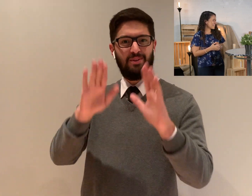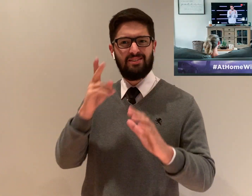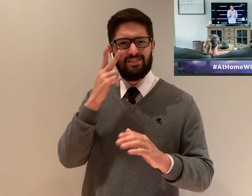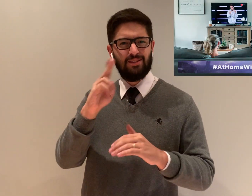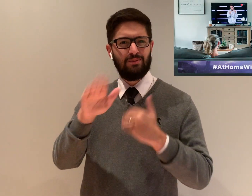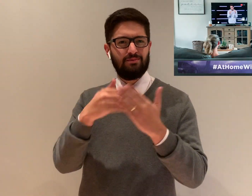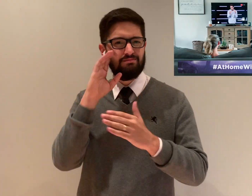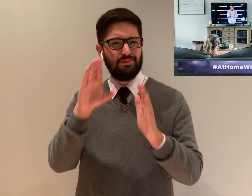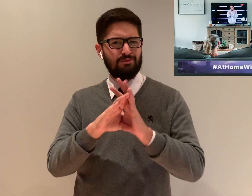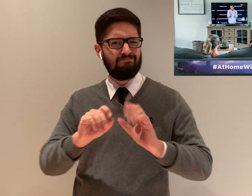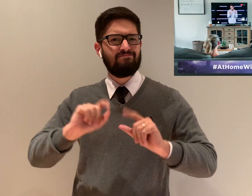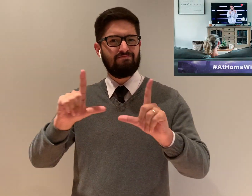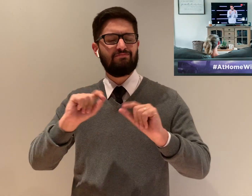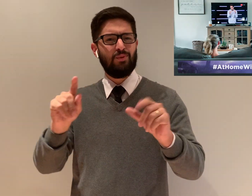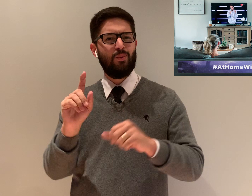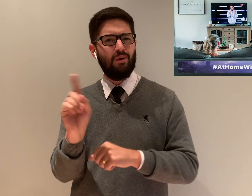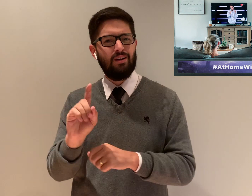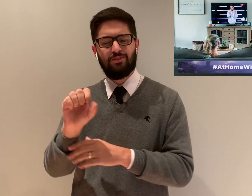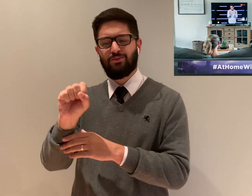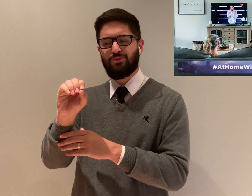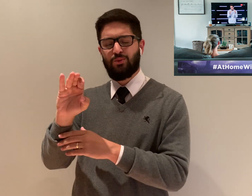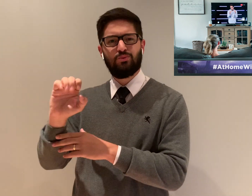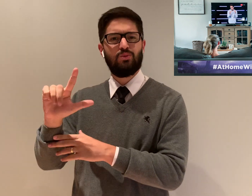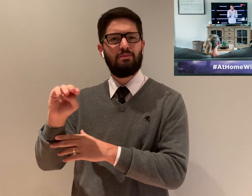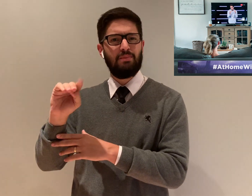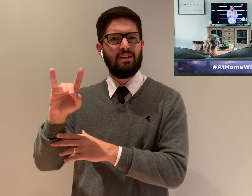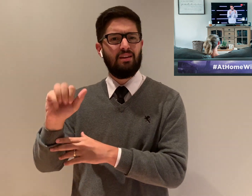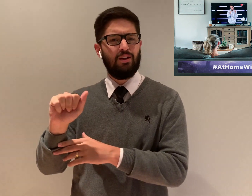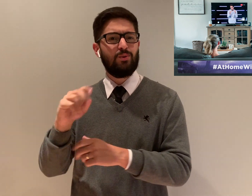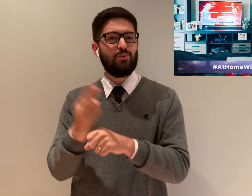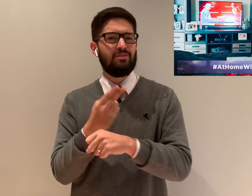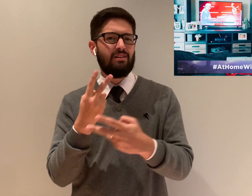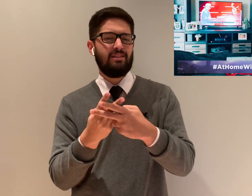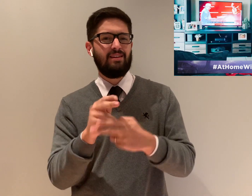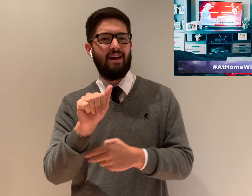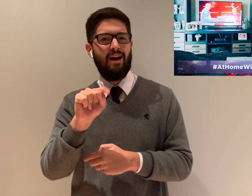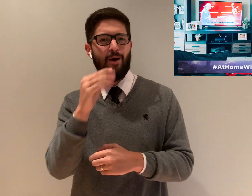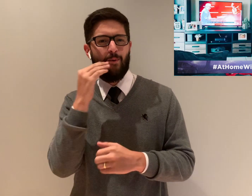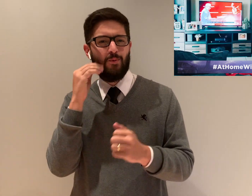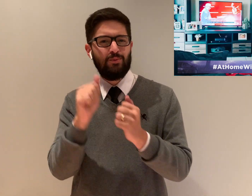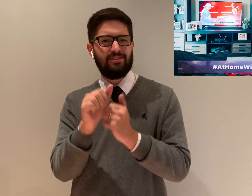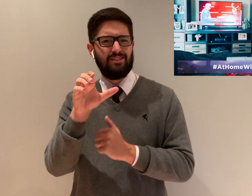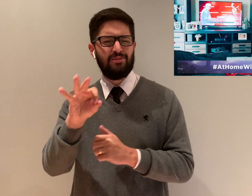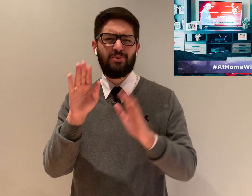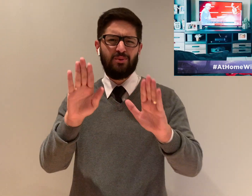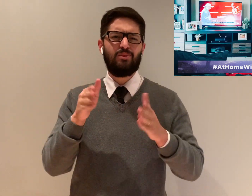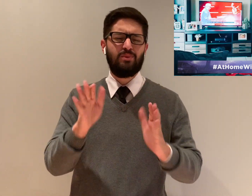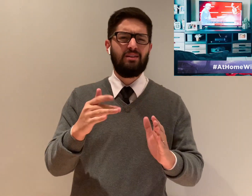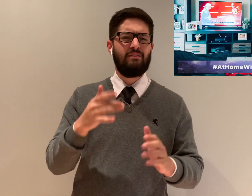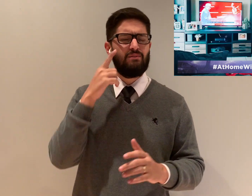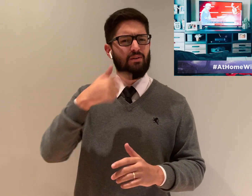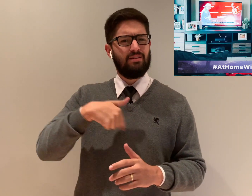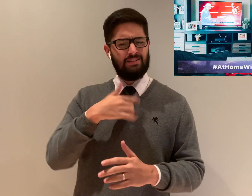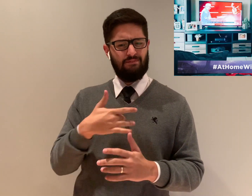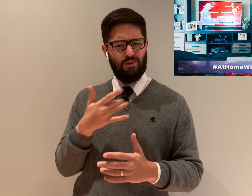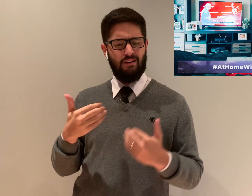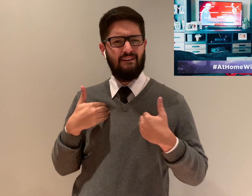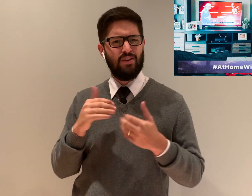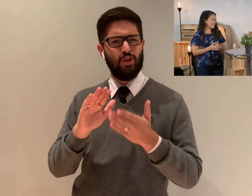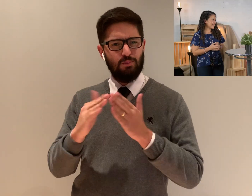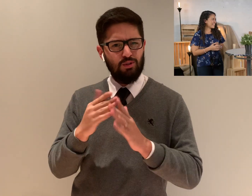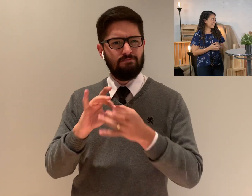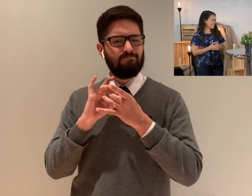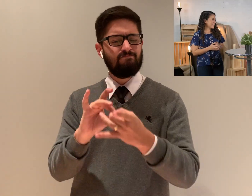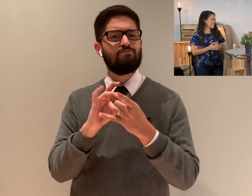the different posts on social media using the hashtag @HomeWithCF. What a great way for us to feel like we have community and some